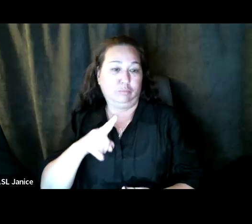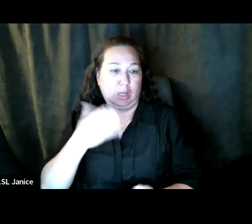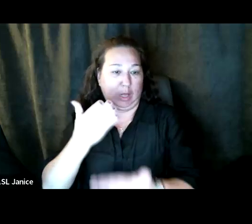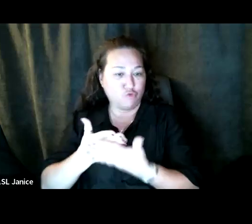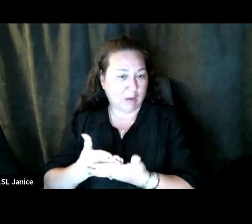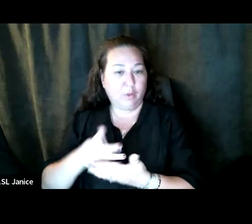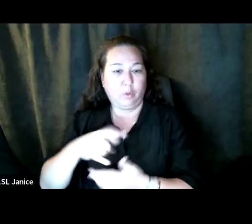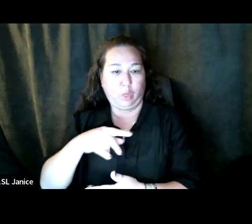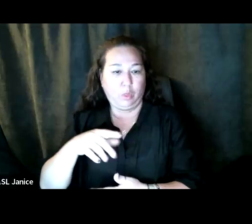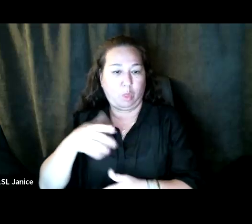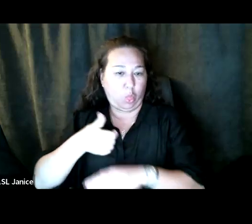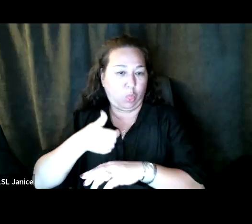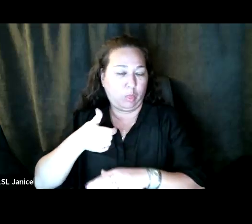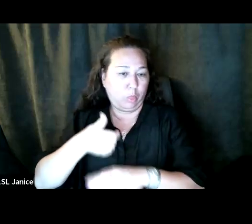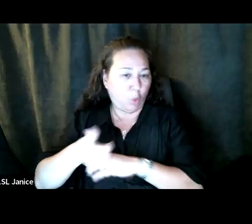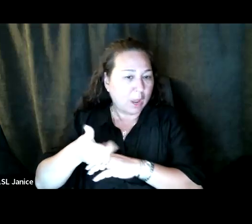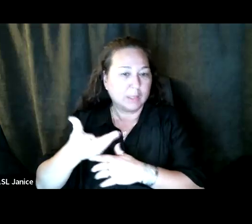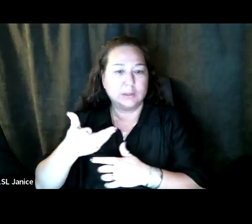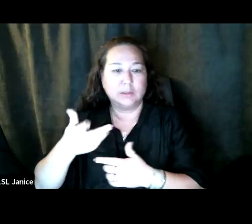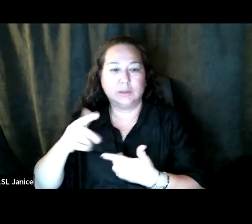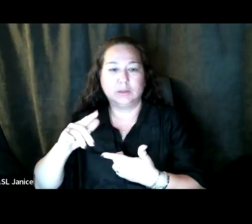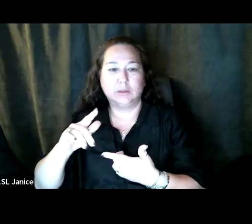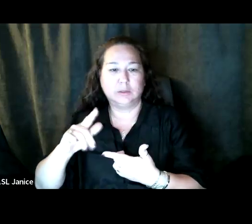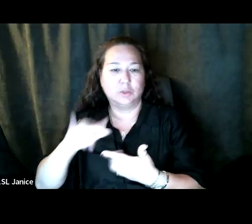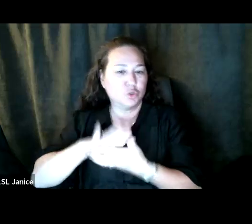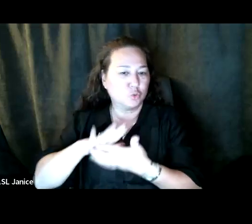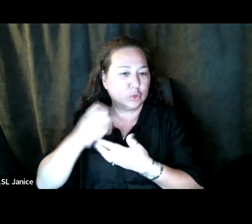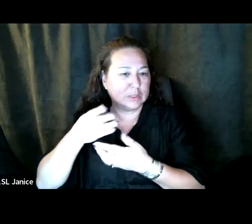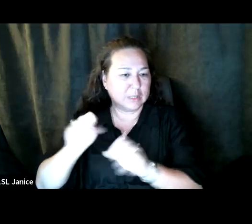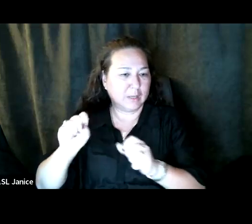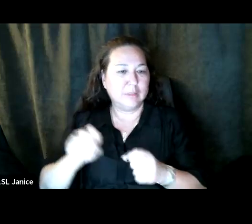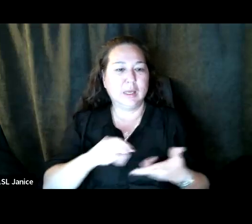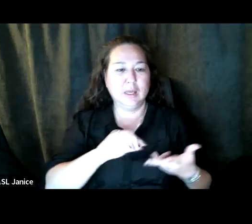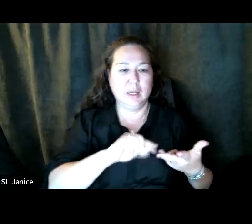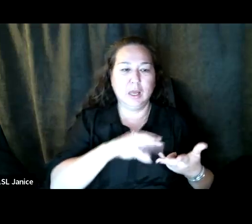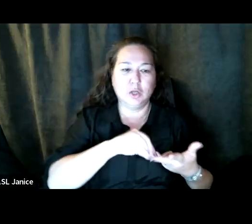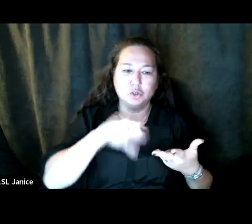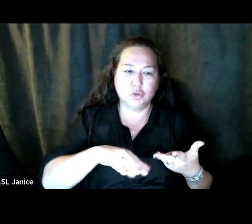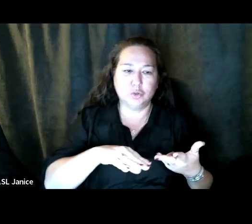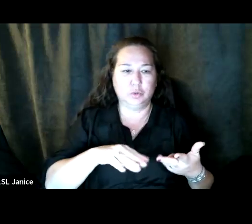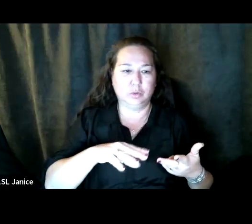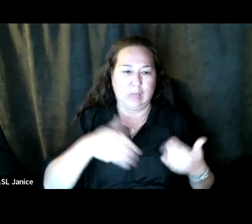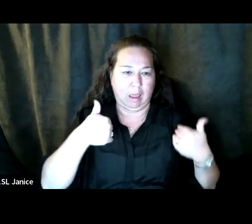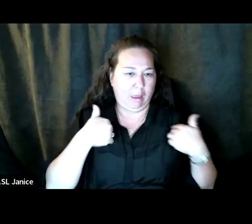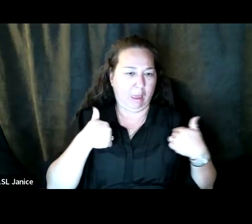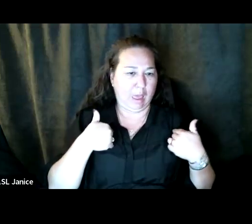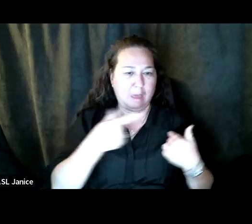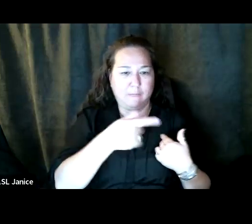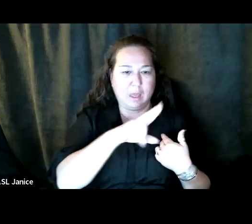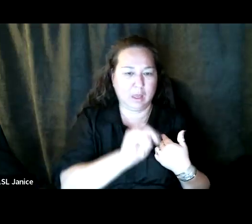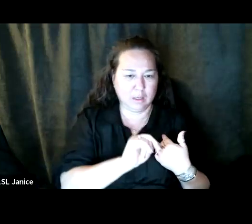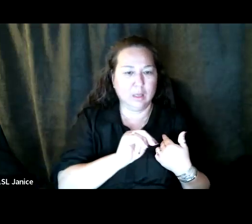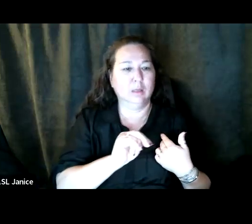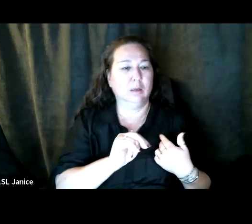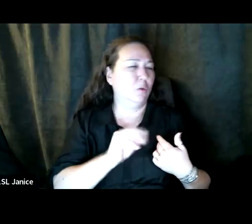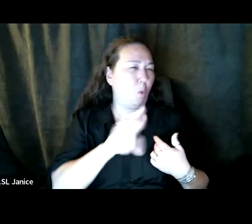safety officers may not create reports. And it also limits 30 seconds. It also limits when they may